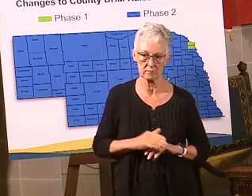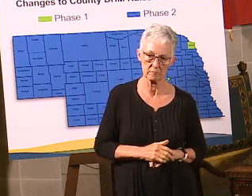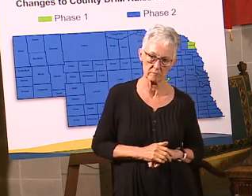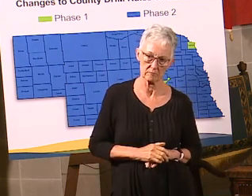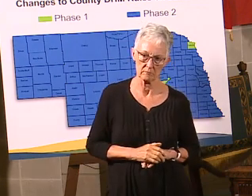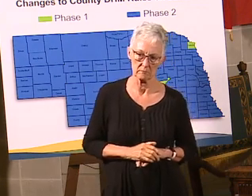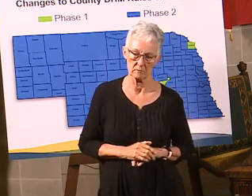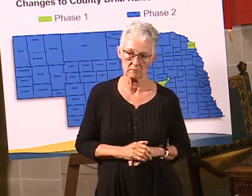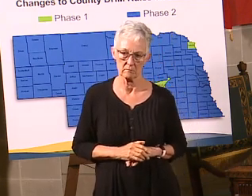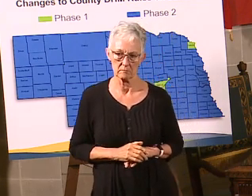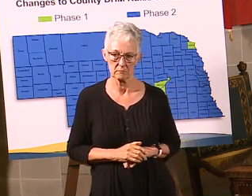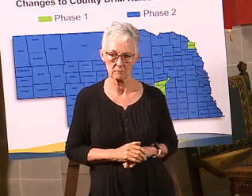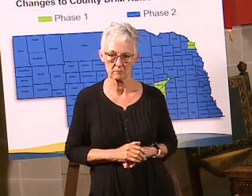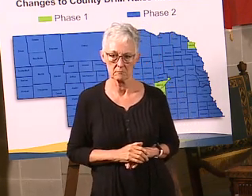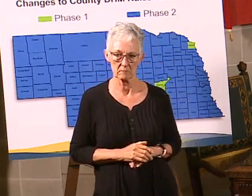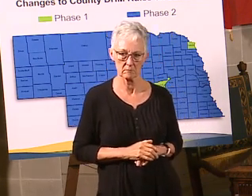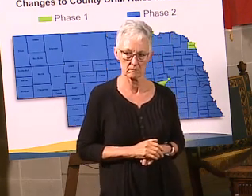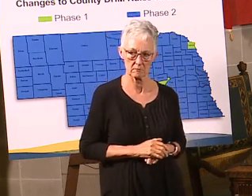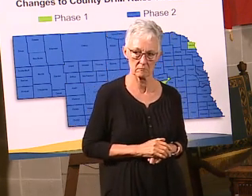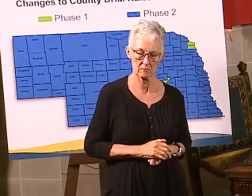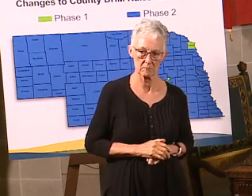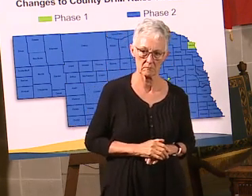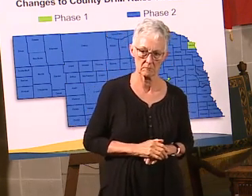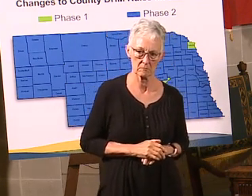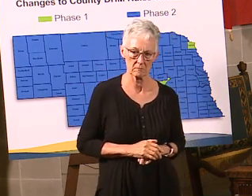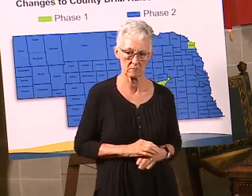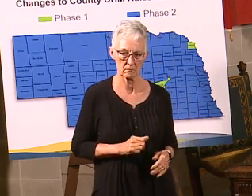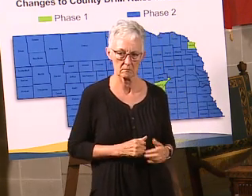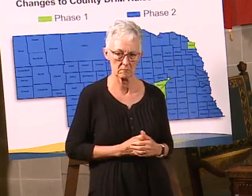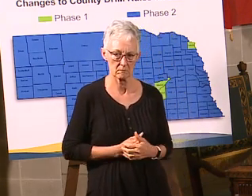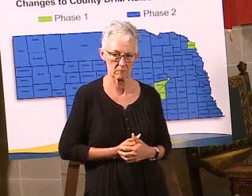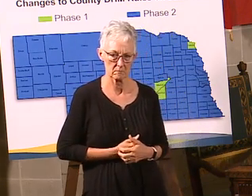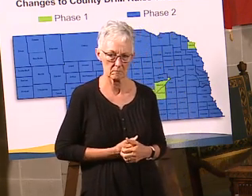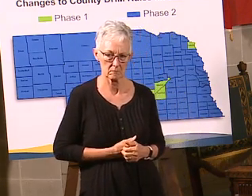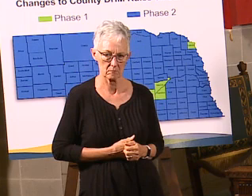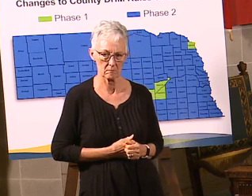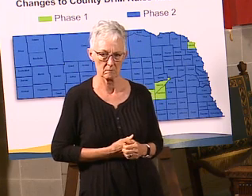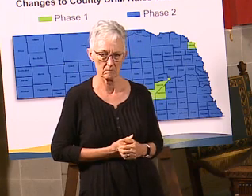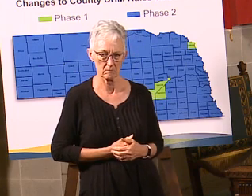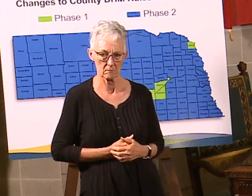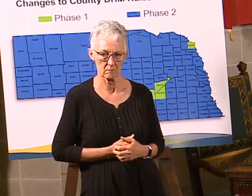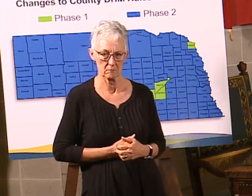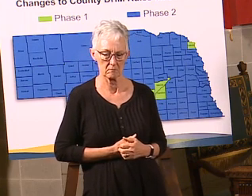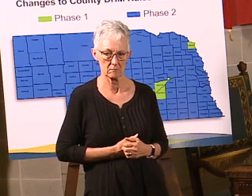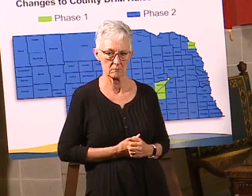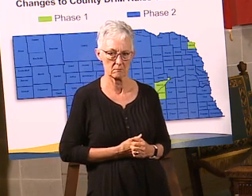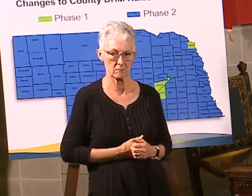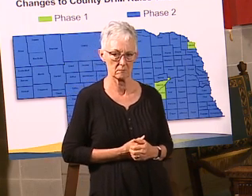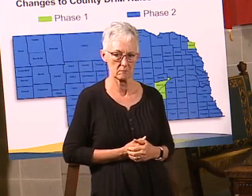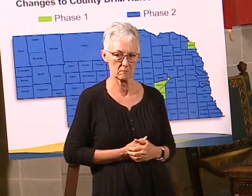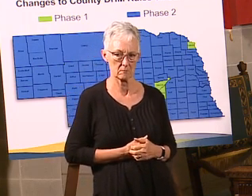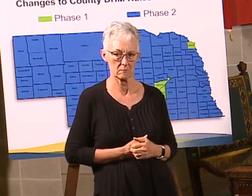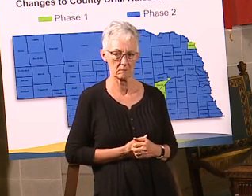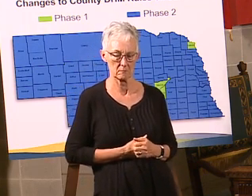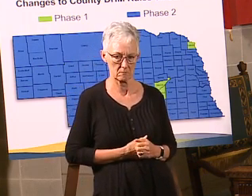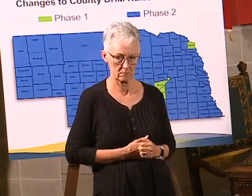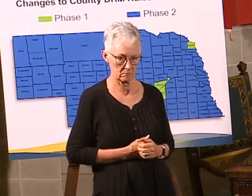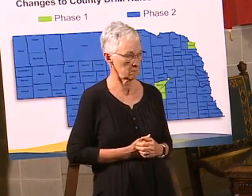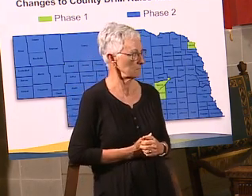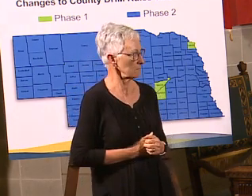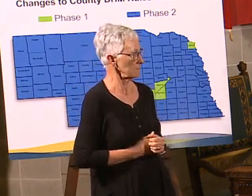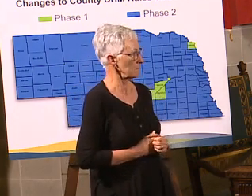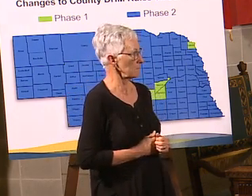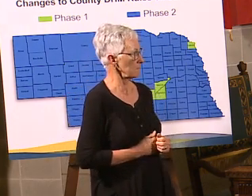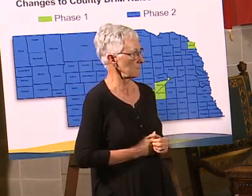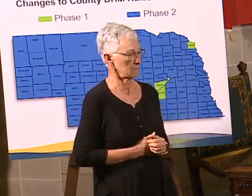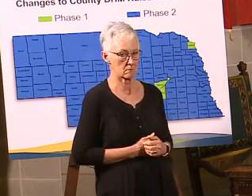Test Nebraska surveys, and nowhere on it that I can recall it asks about your occupation. When you fill it out for the first